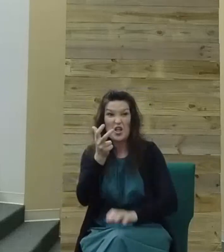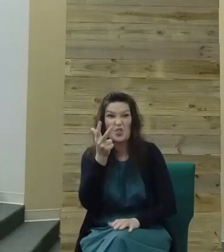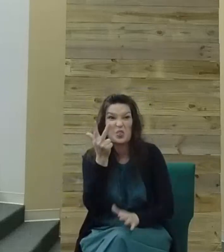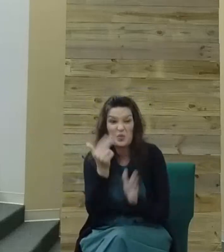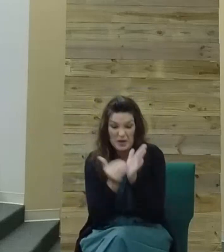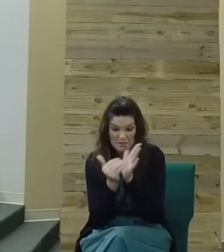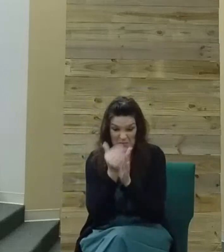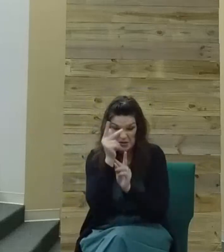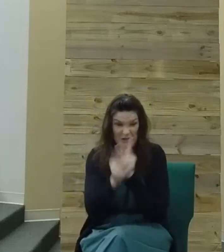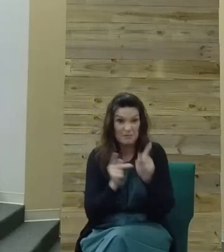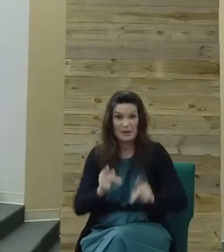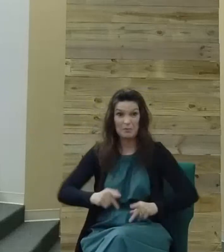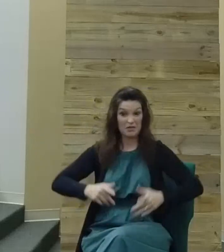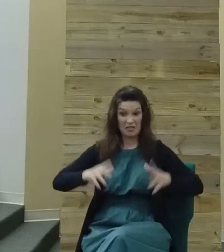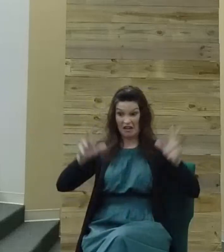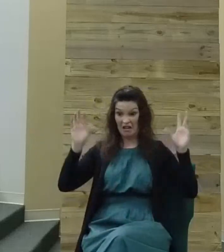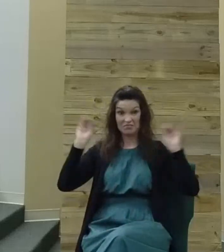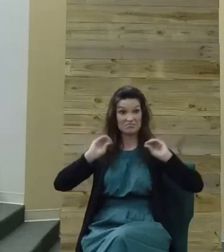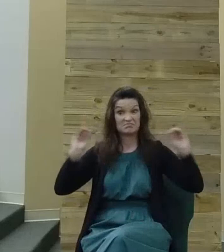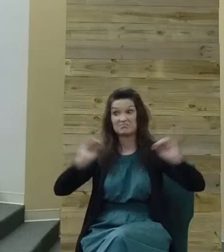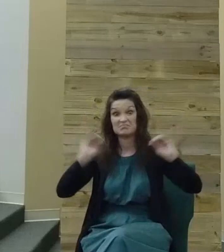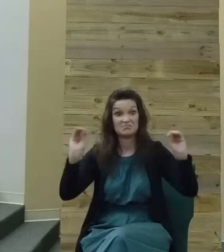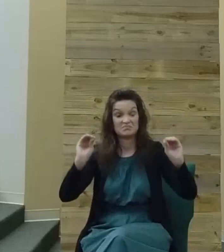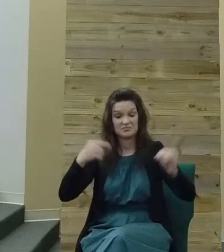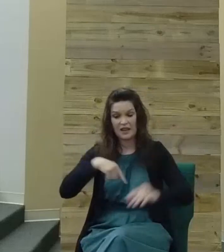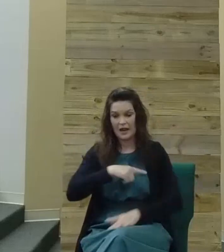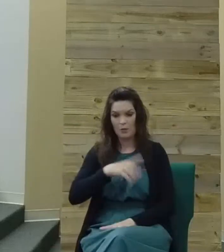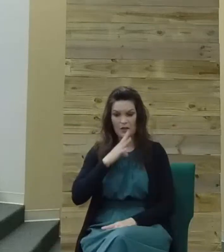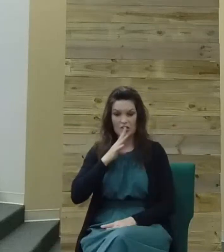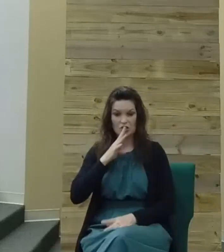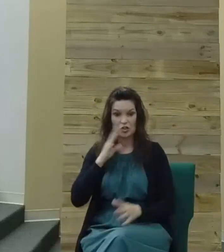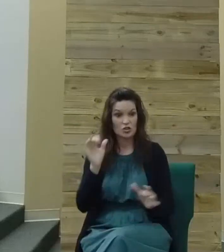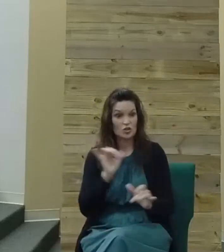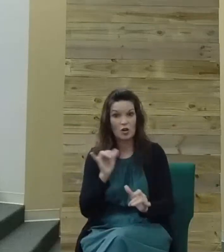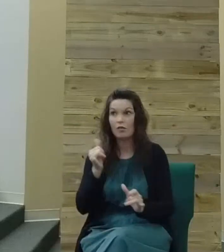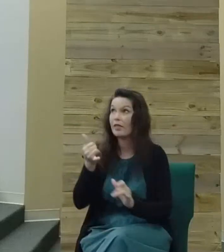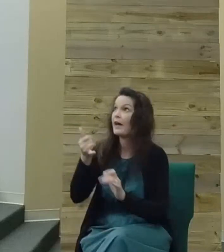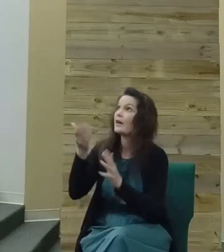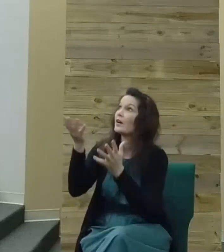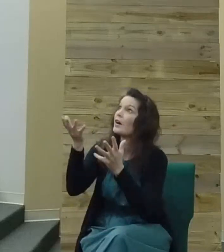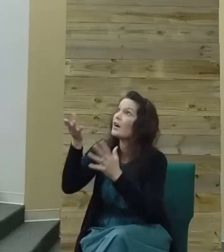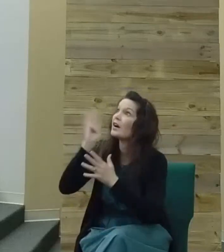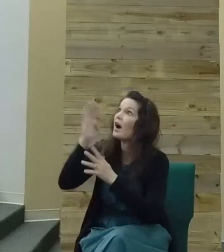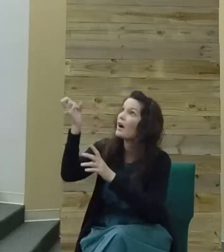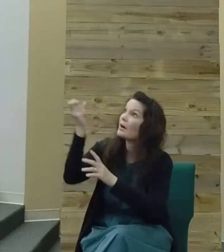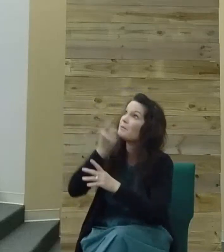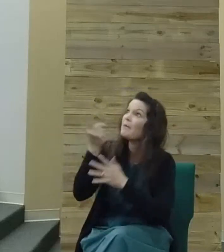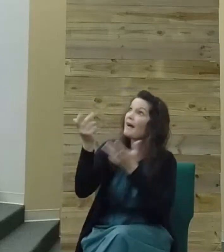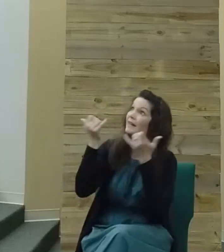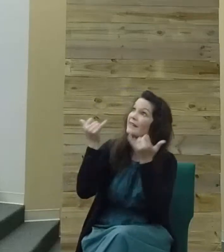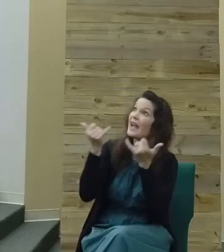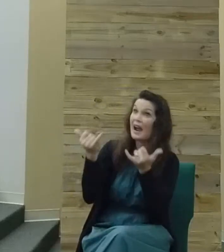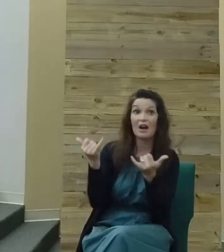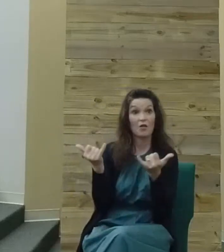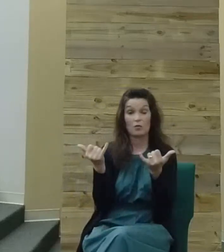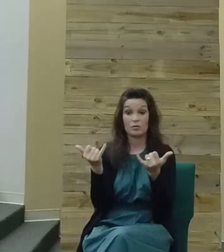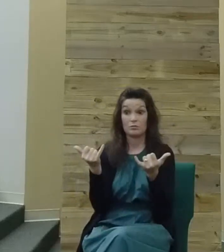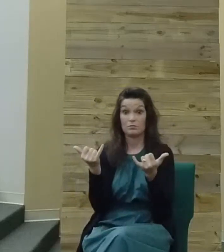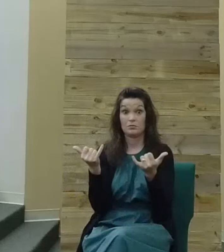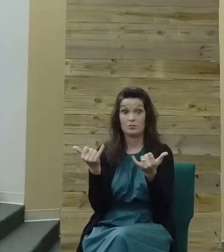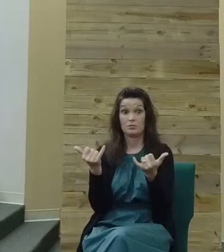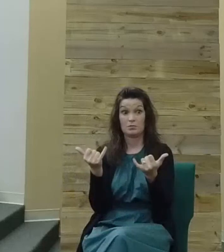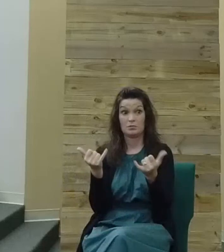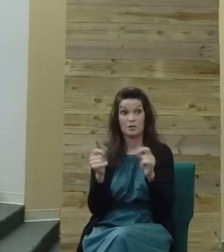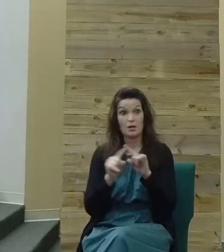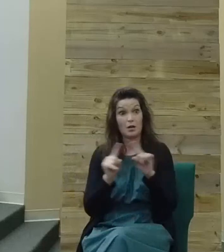3 billion people that have never heard. And we talk like we want God to return. We want Christ to return today,